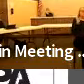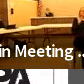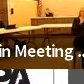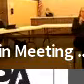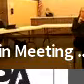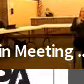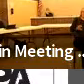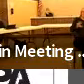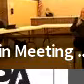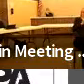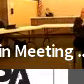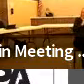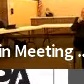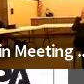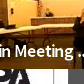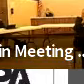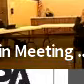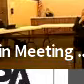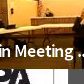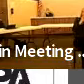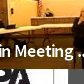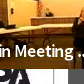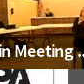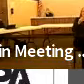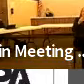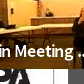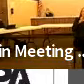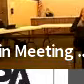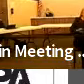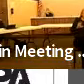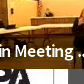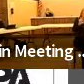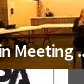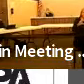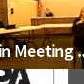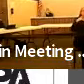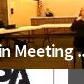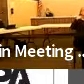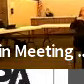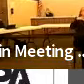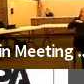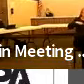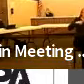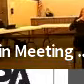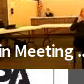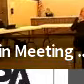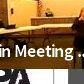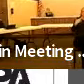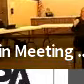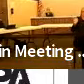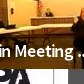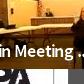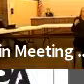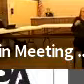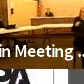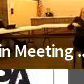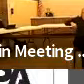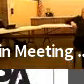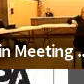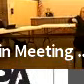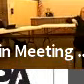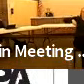be paying, the proposed sidewalk along Moore Road, and the shoulder improvements over here on the east side, all as mitigating factors for